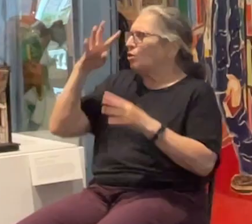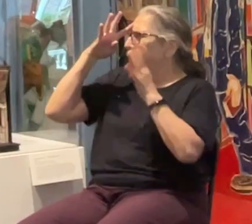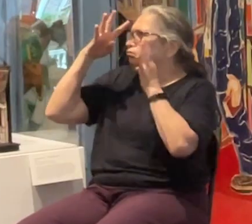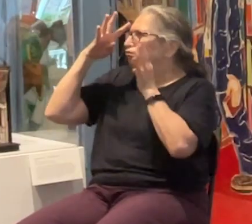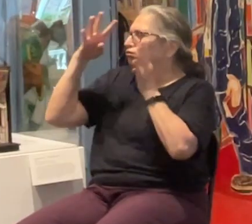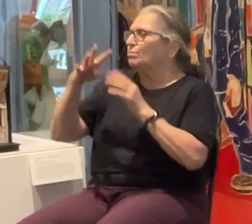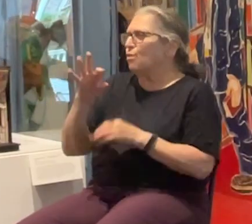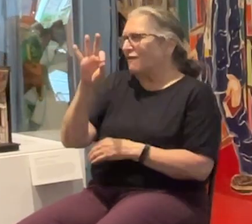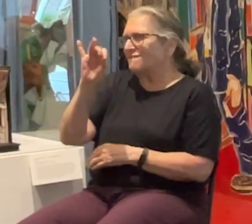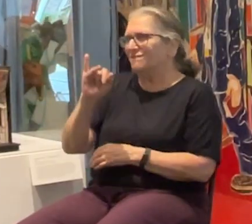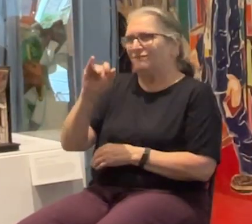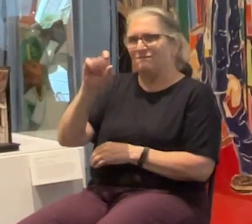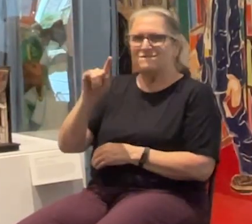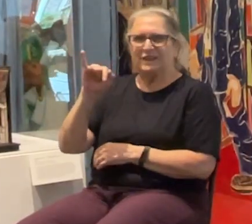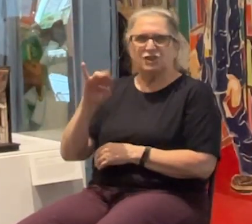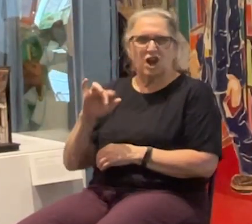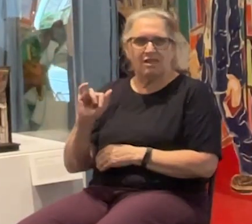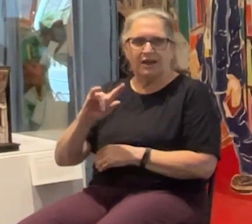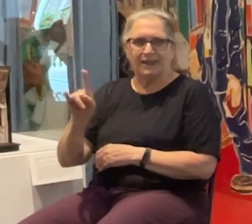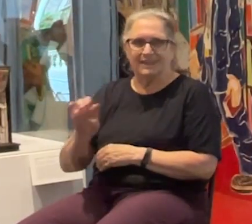would have had originally. But